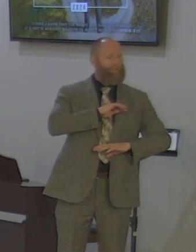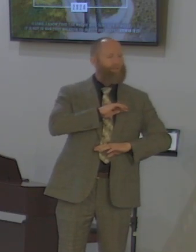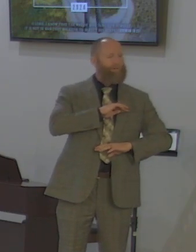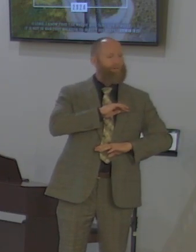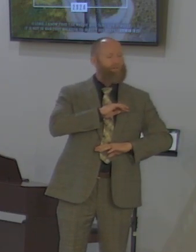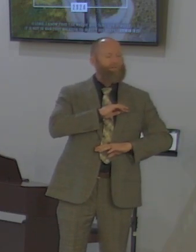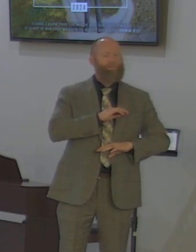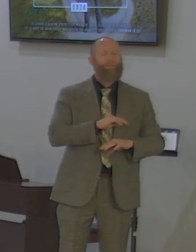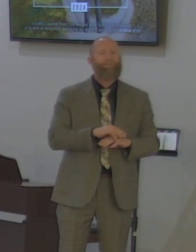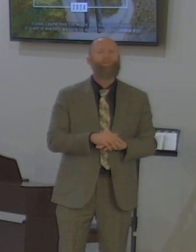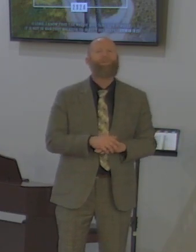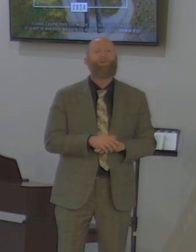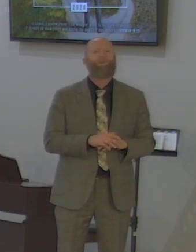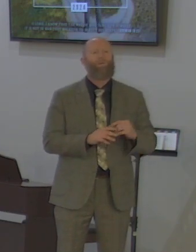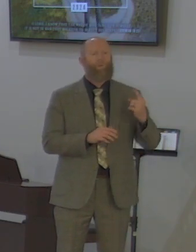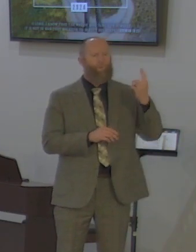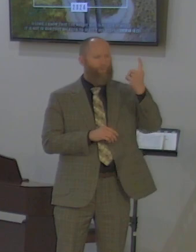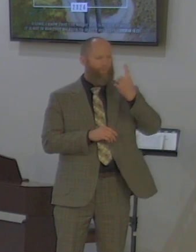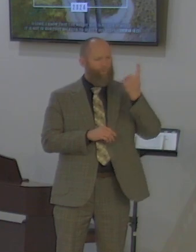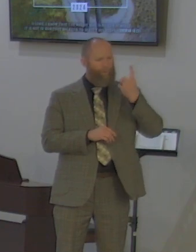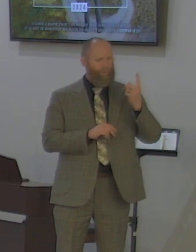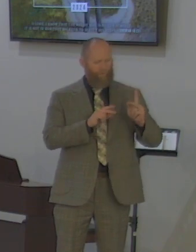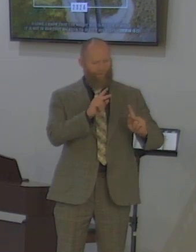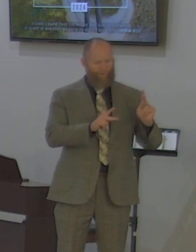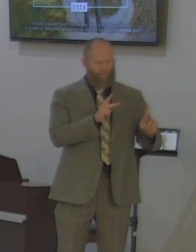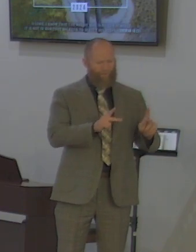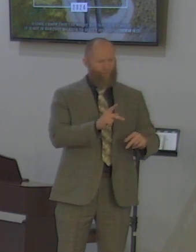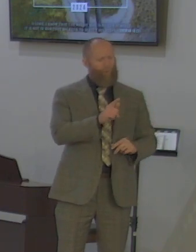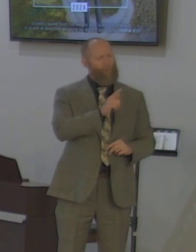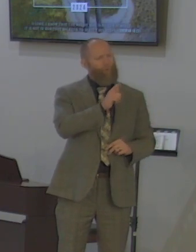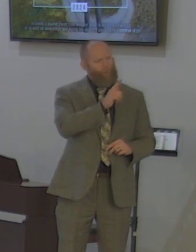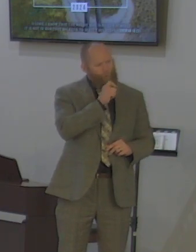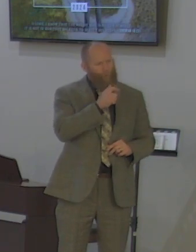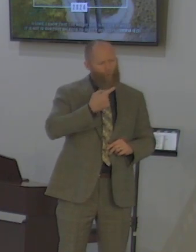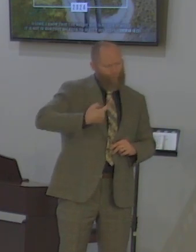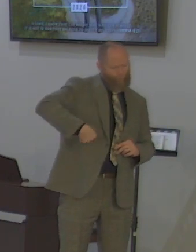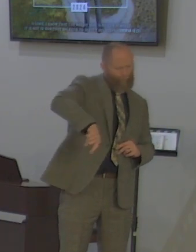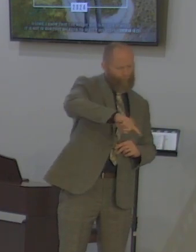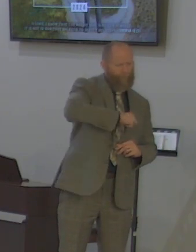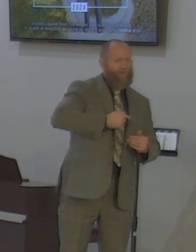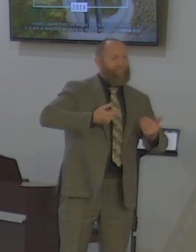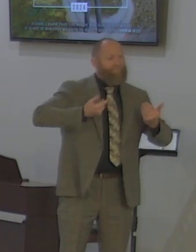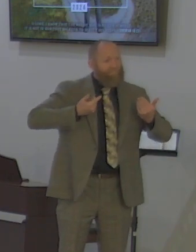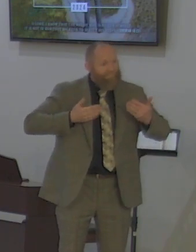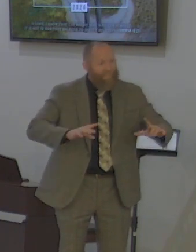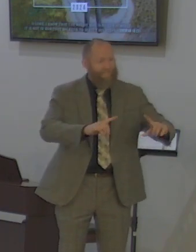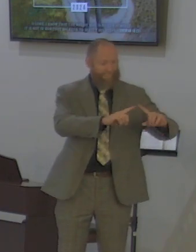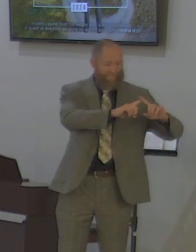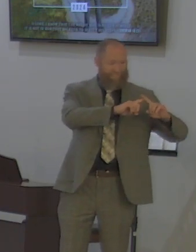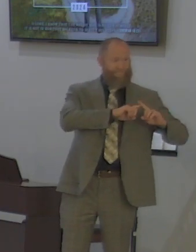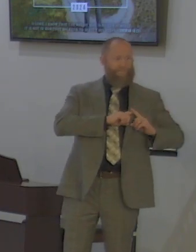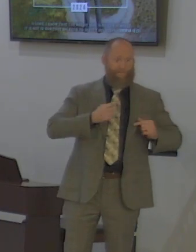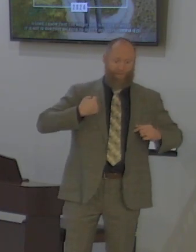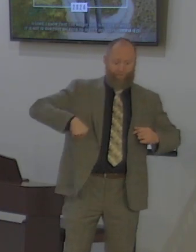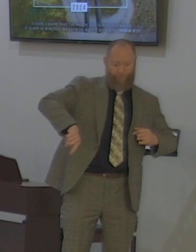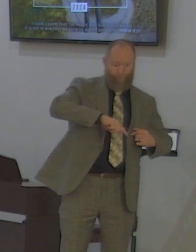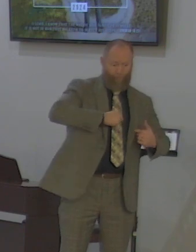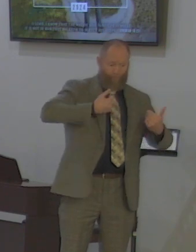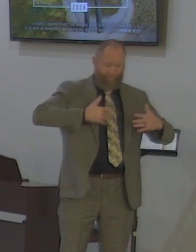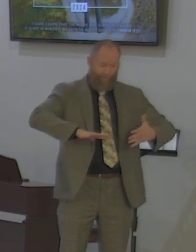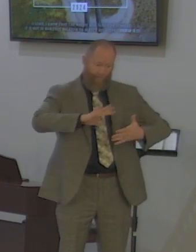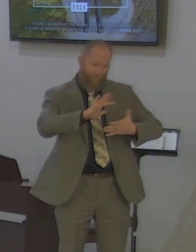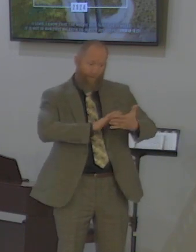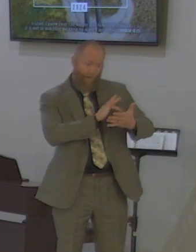How could it be that the people of the Most High God, who were purchased by the blood of the Lamb, Jesus Christ, the Most High God